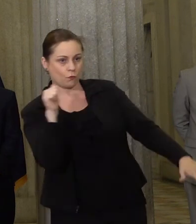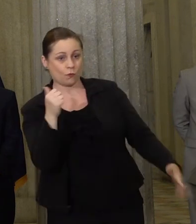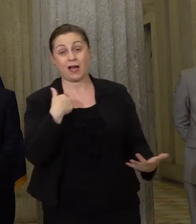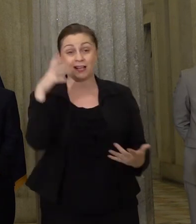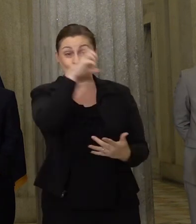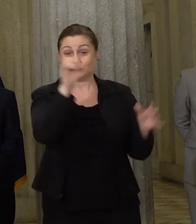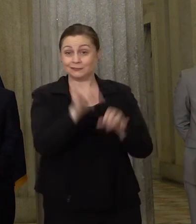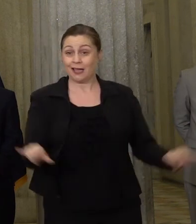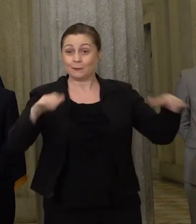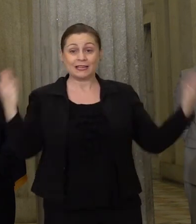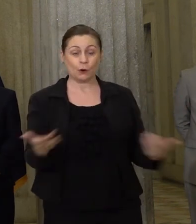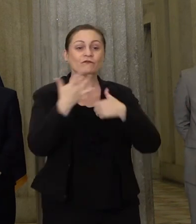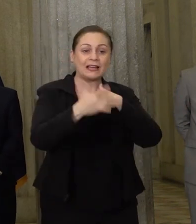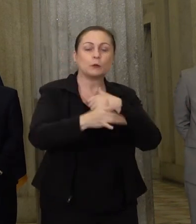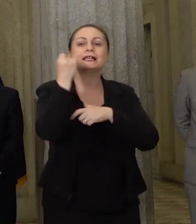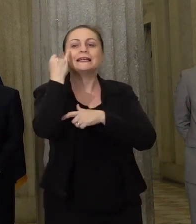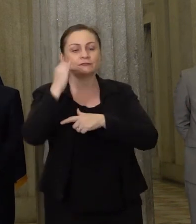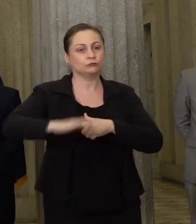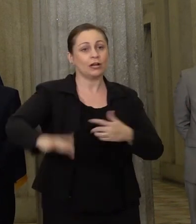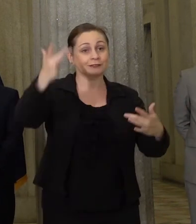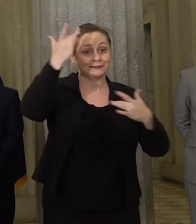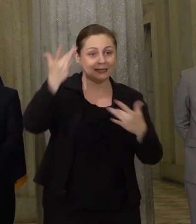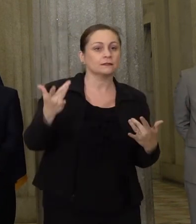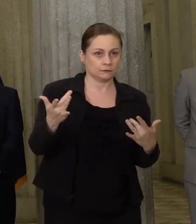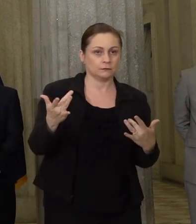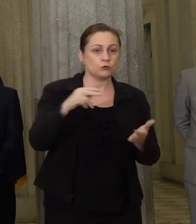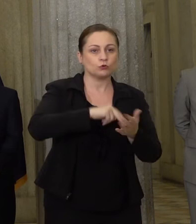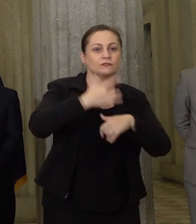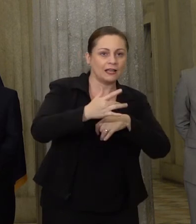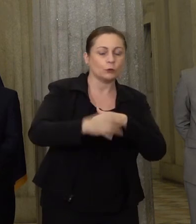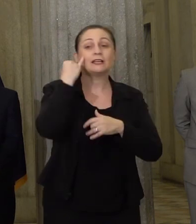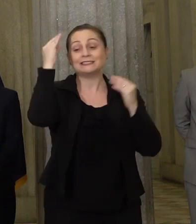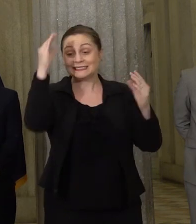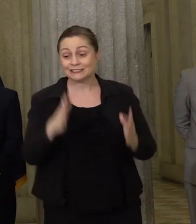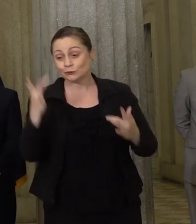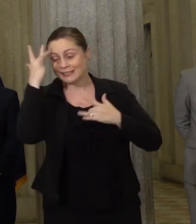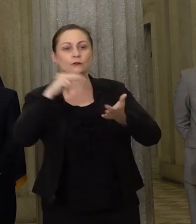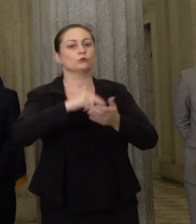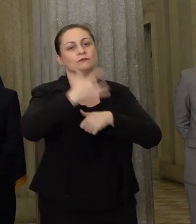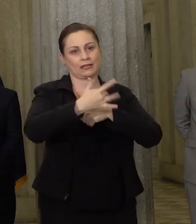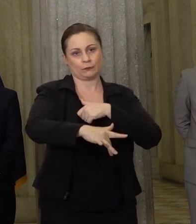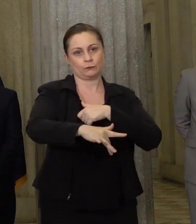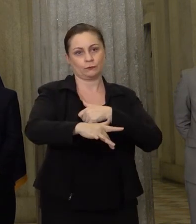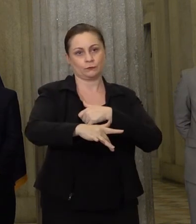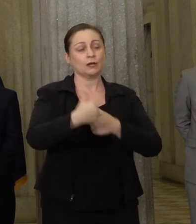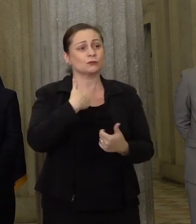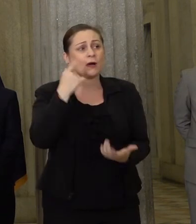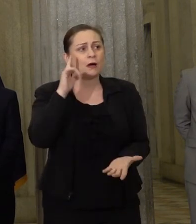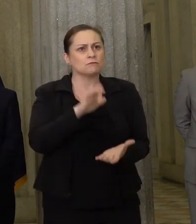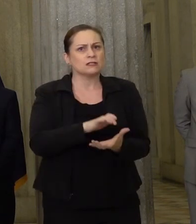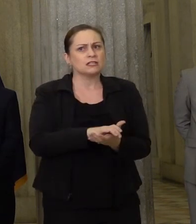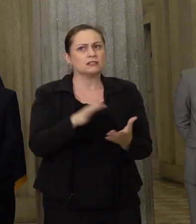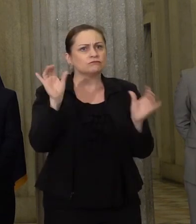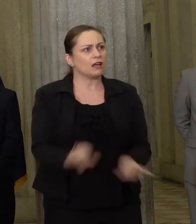those nurses are available should a child get sick, should a teacher get sick. So I believe that we are no